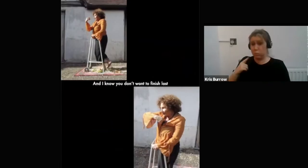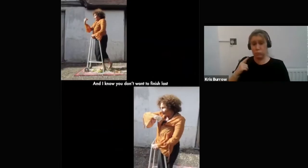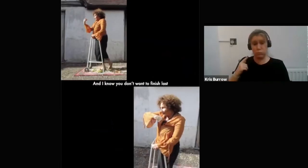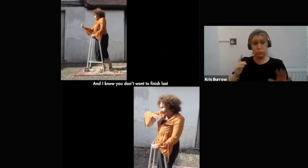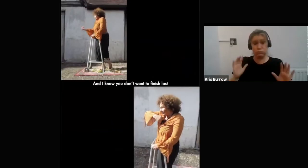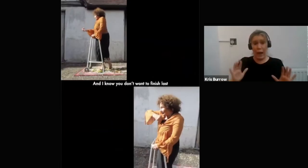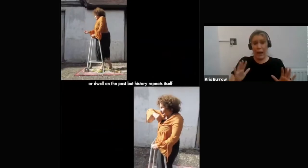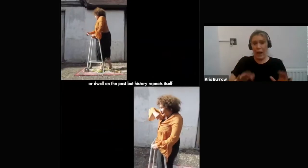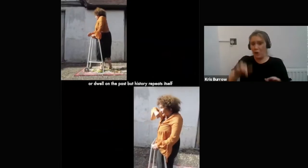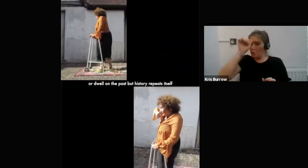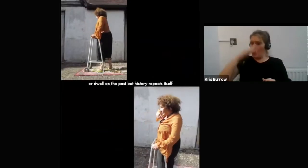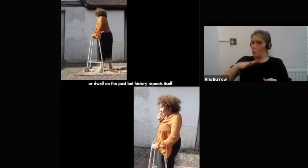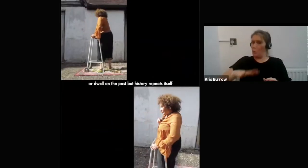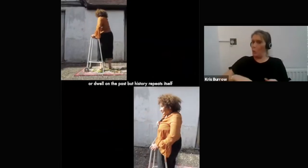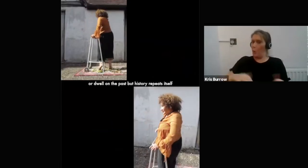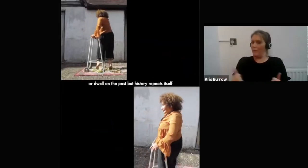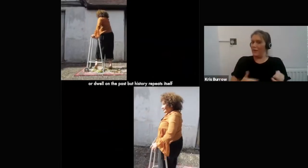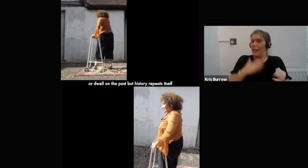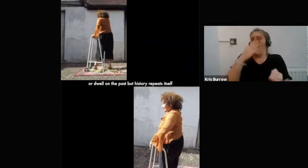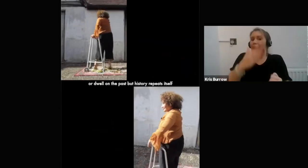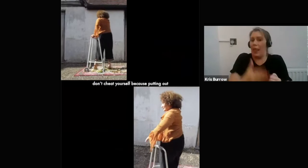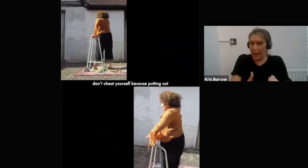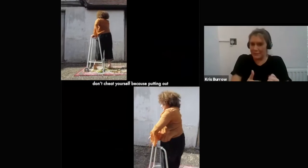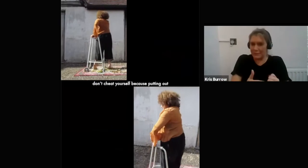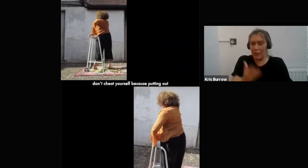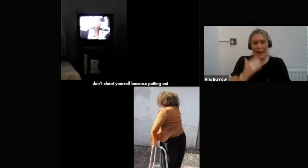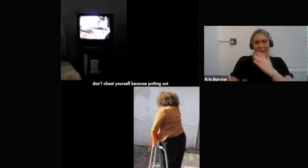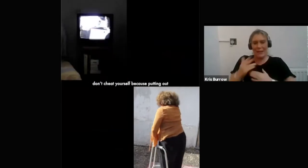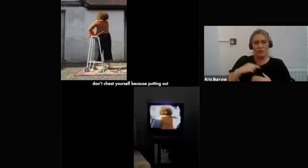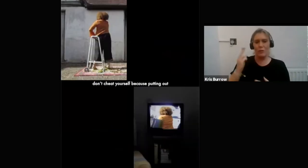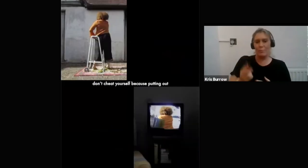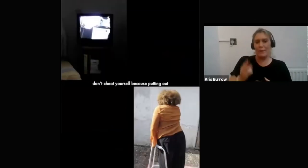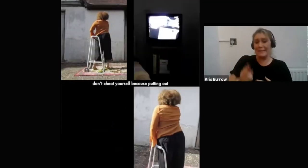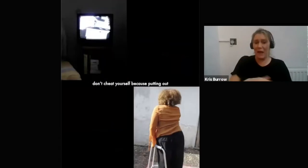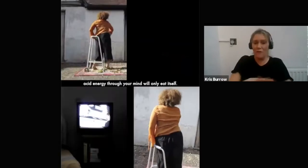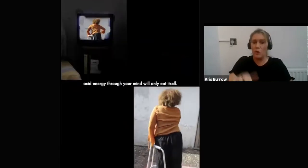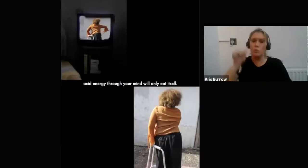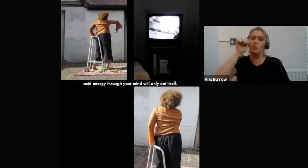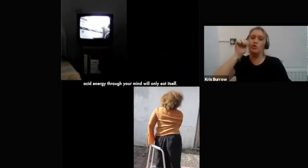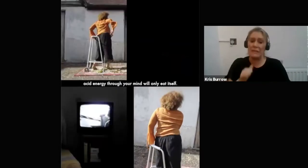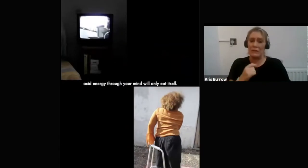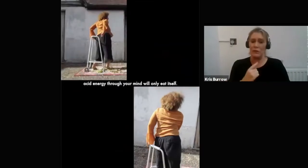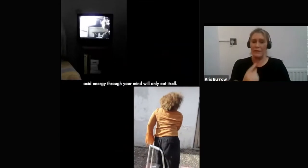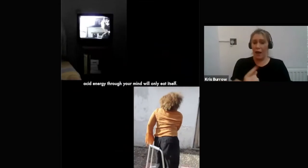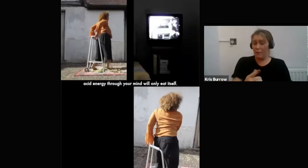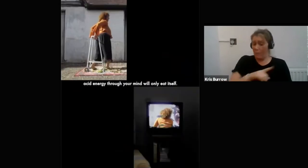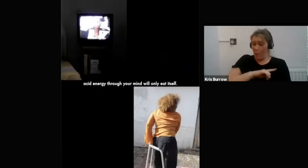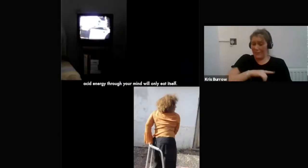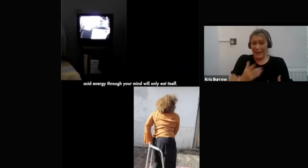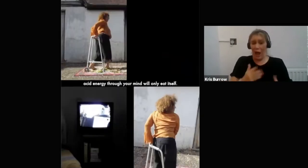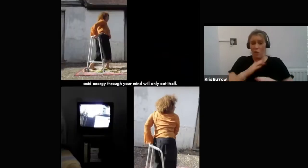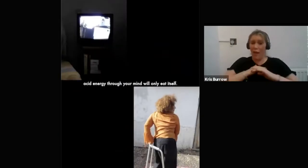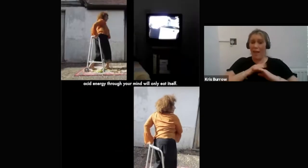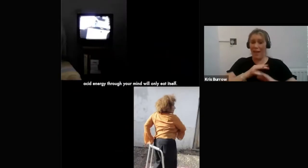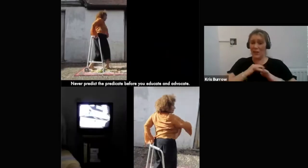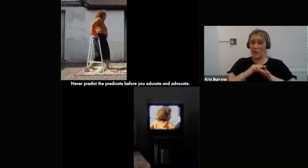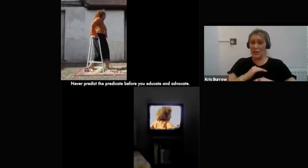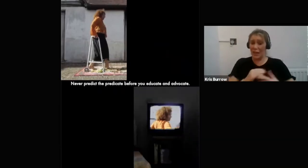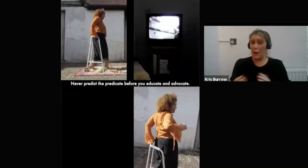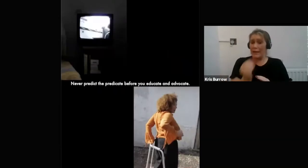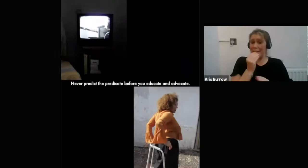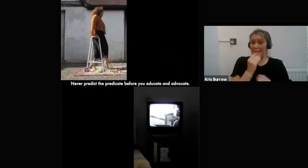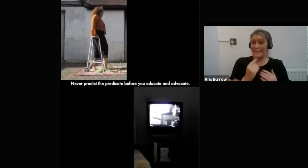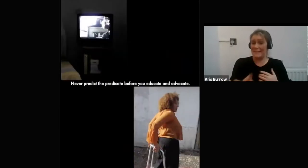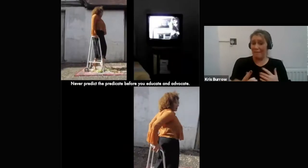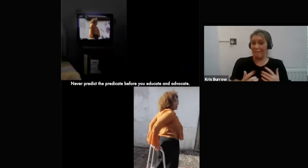want to finish last or dwell on the past, but history repeats itself. Don't cheat yourself, because putting out acid energy through your mouth will only eat itself. Never